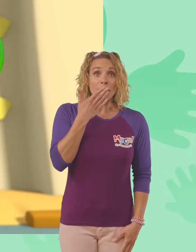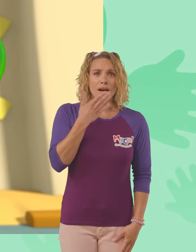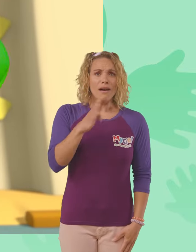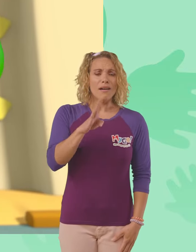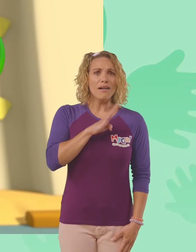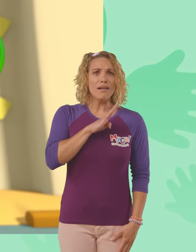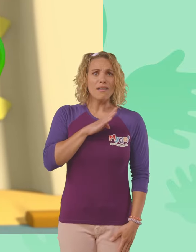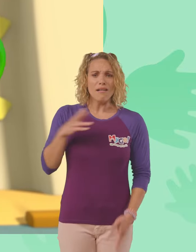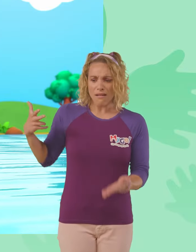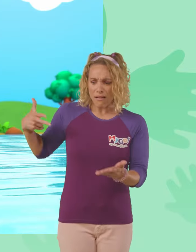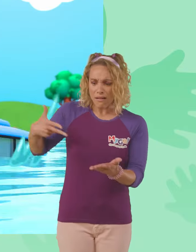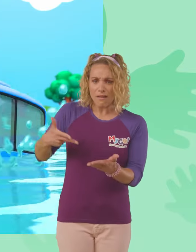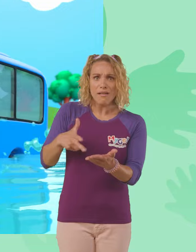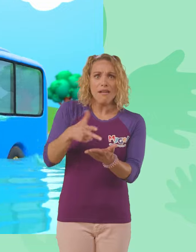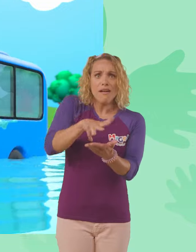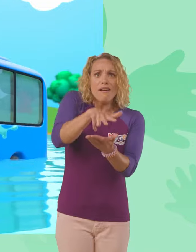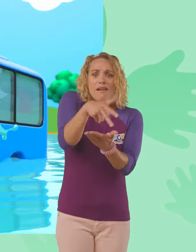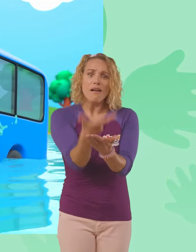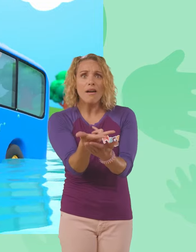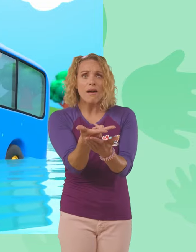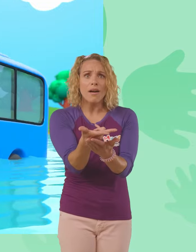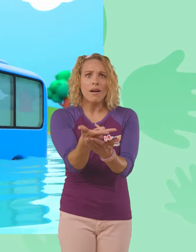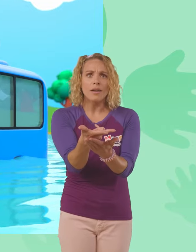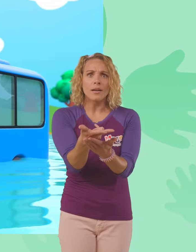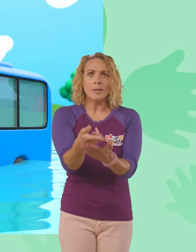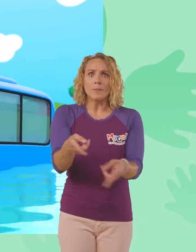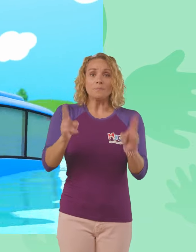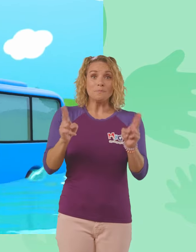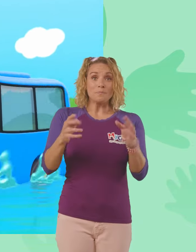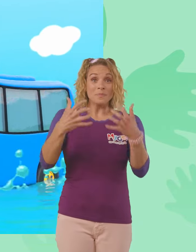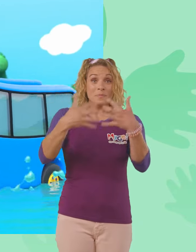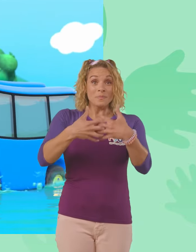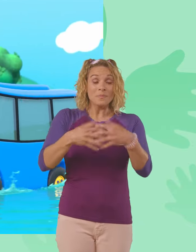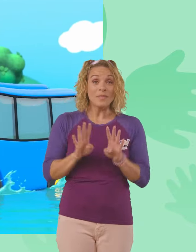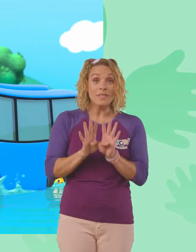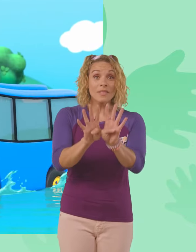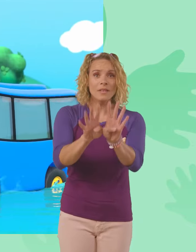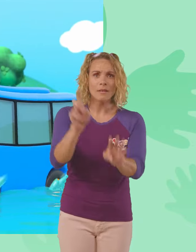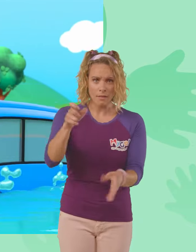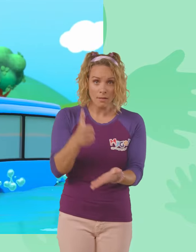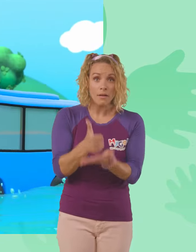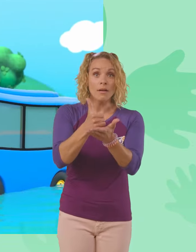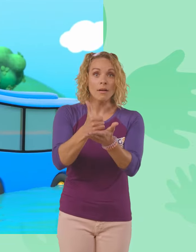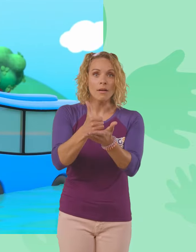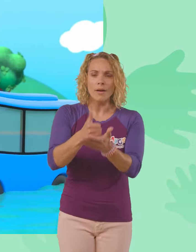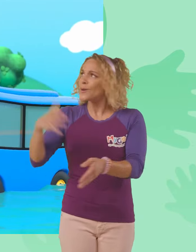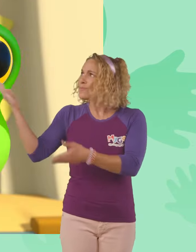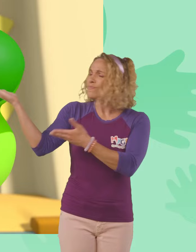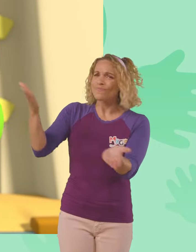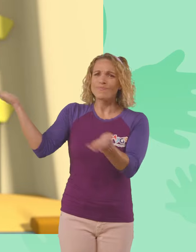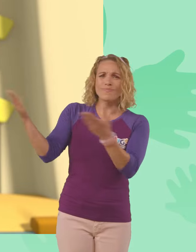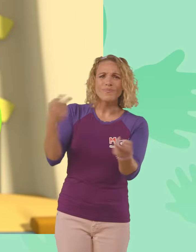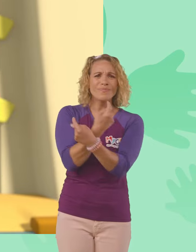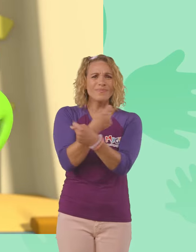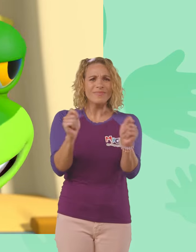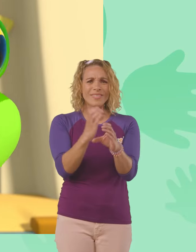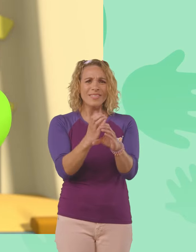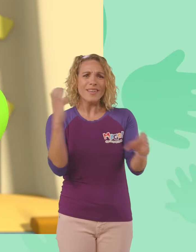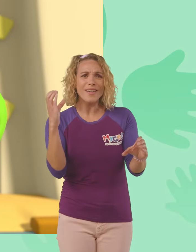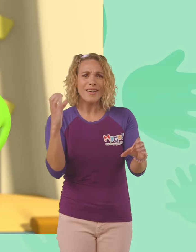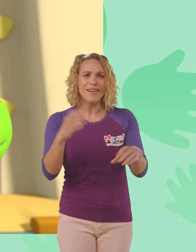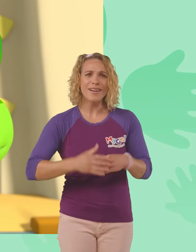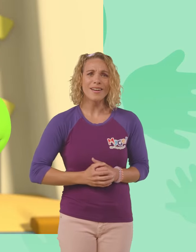Oh no! Barry's crashed! Quick, mechanicals, we need to help. Go, go,